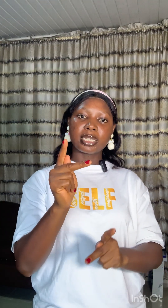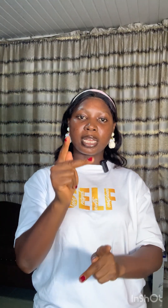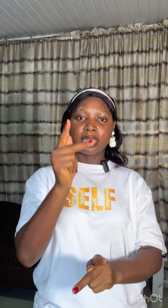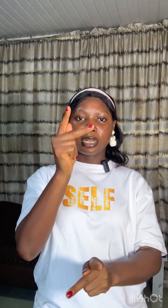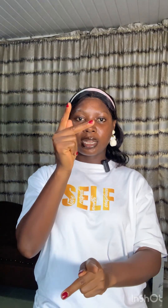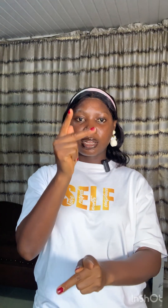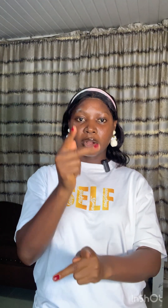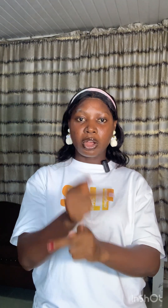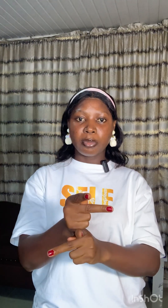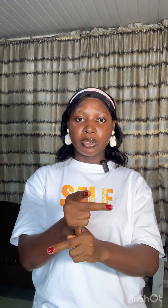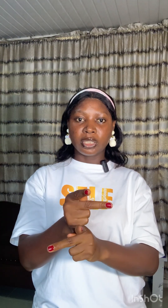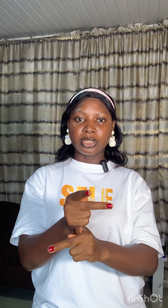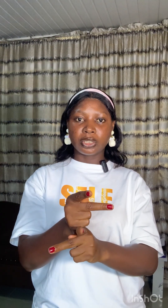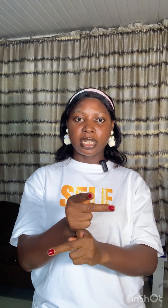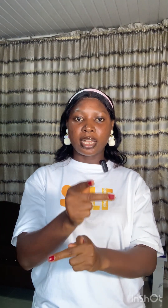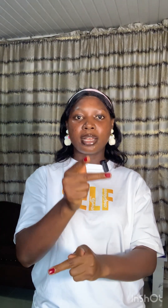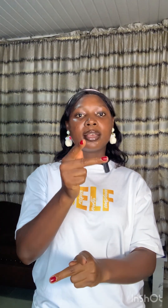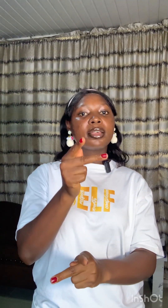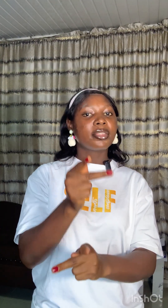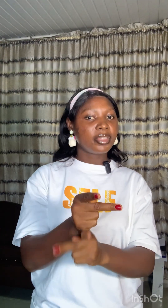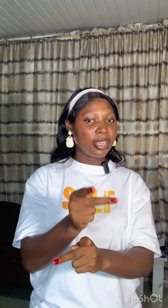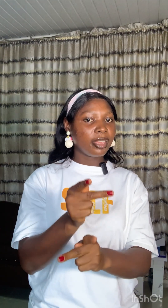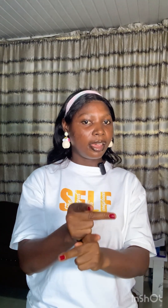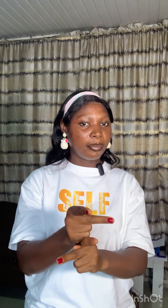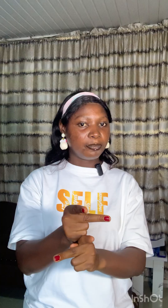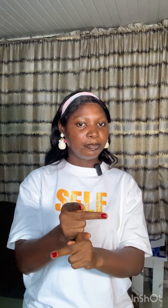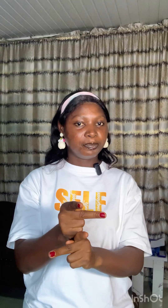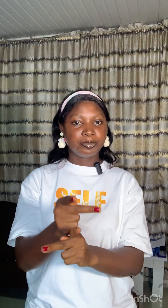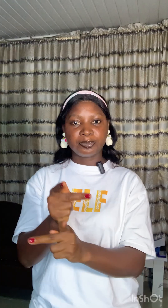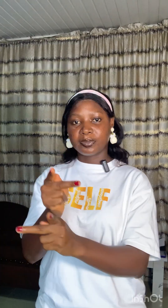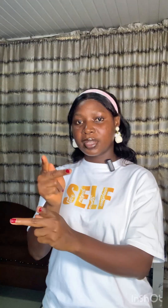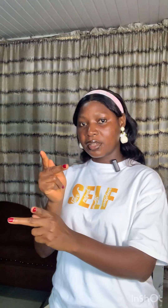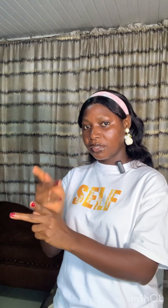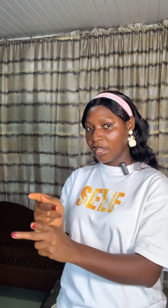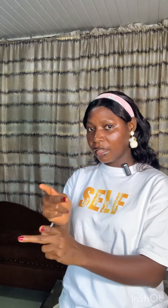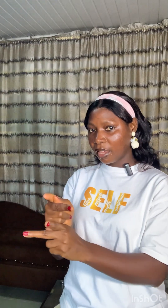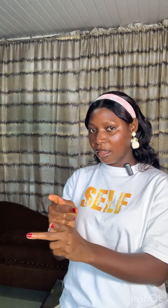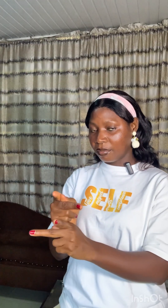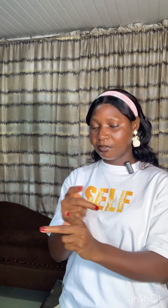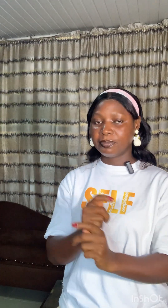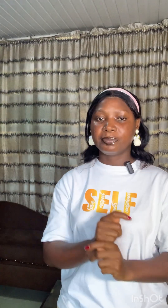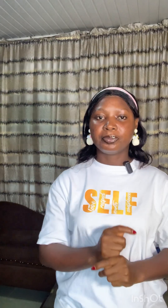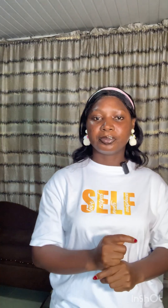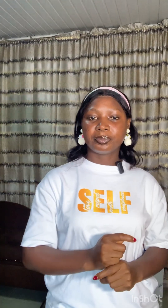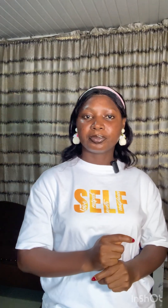hand coming on each other. Take care. Take care.